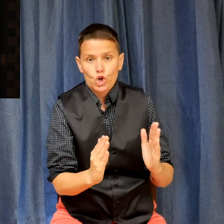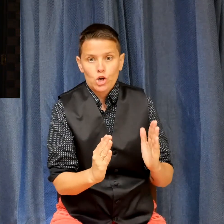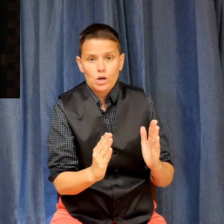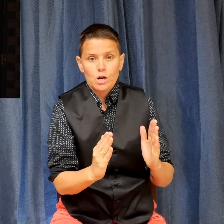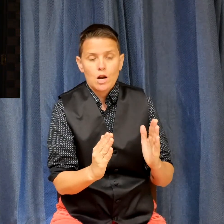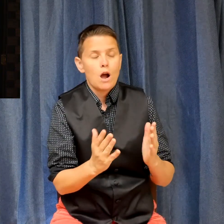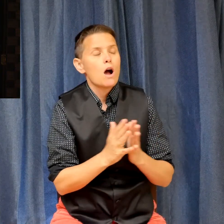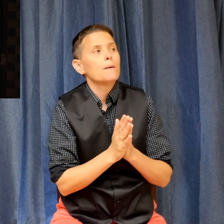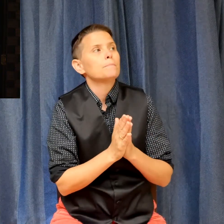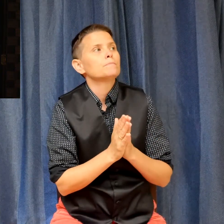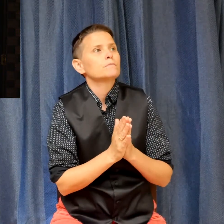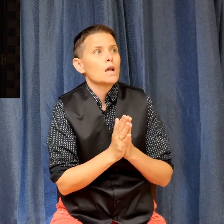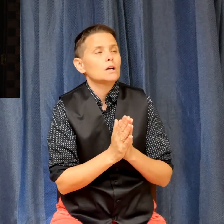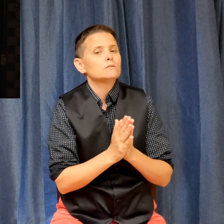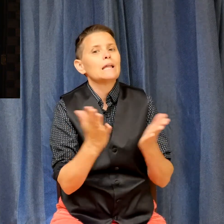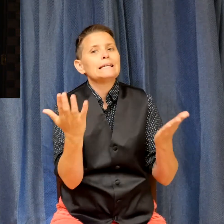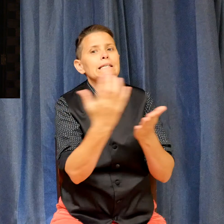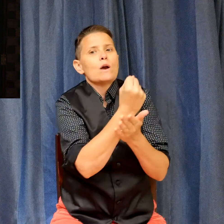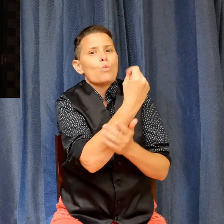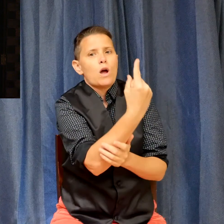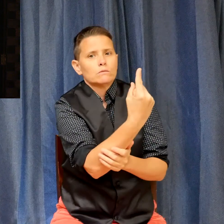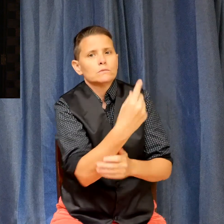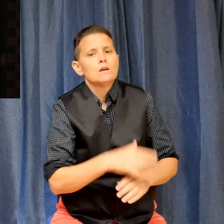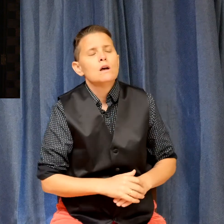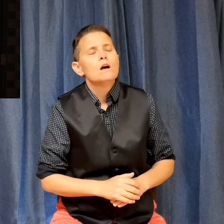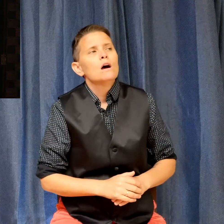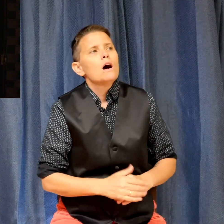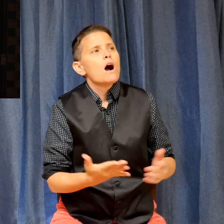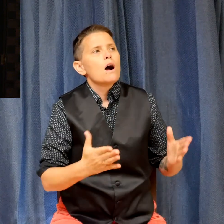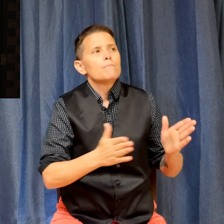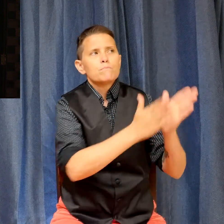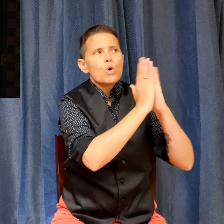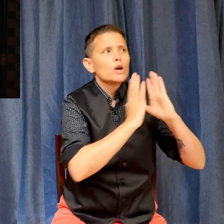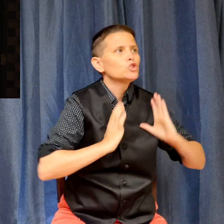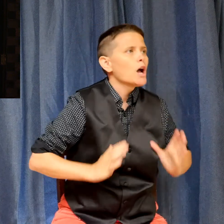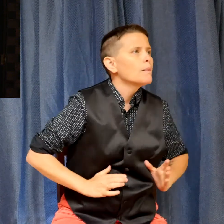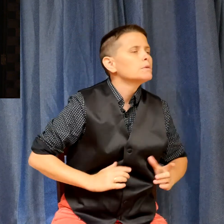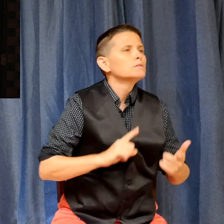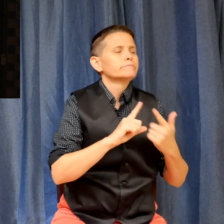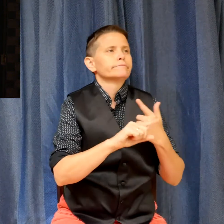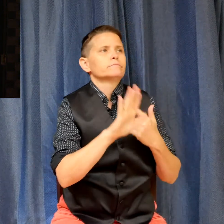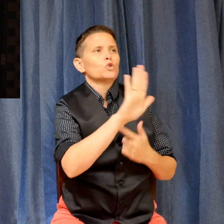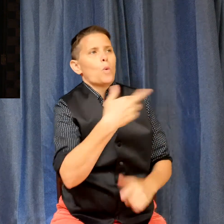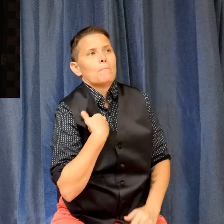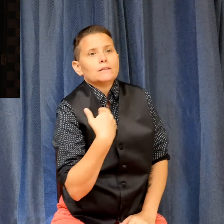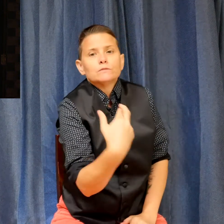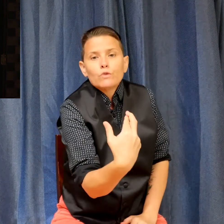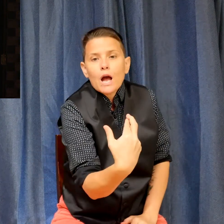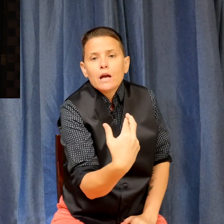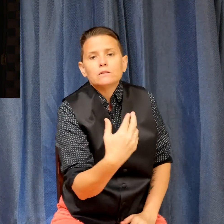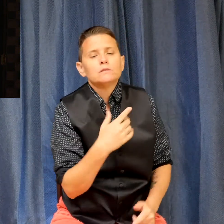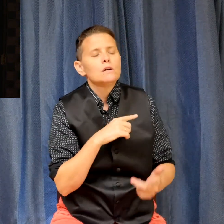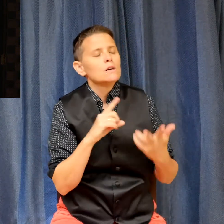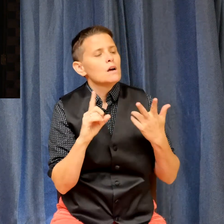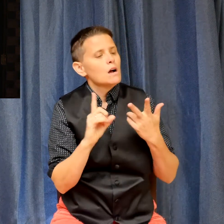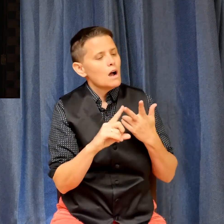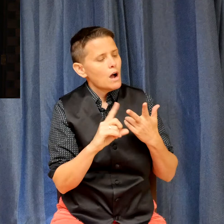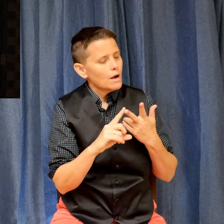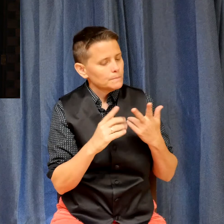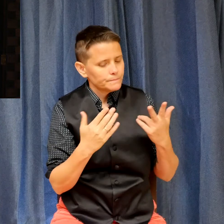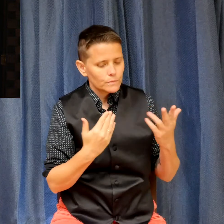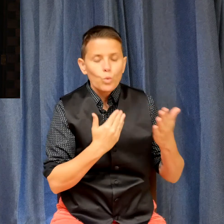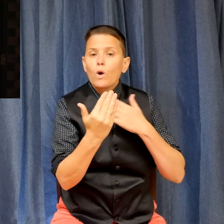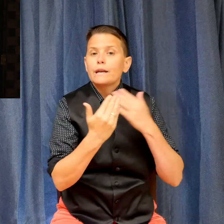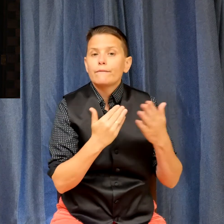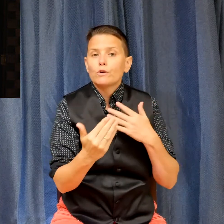to start, and if it's your BFF or somebody you connect with at church, because what I can tell you is